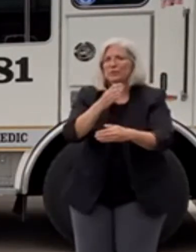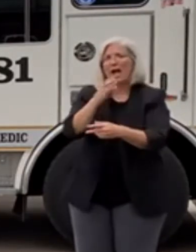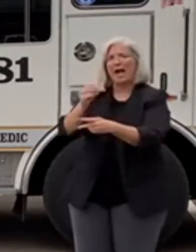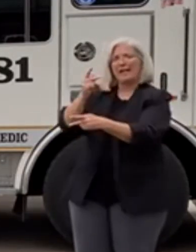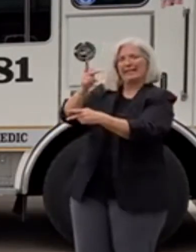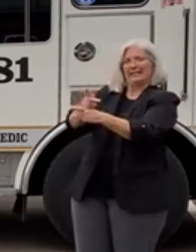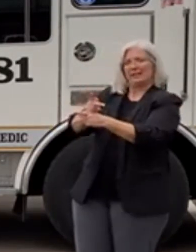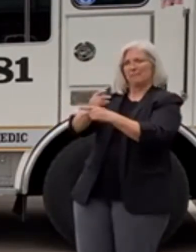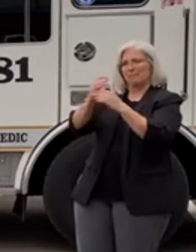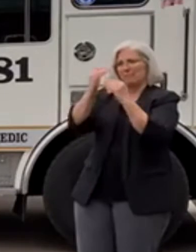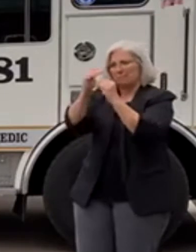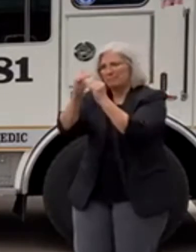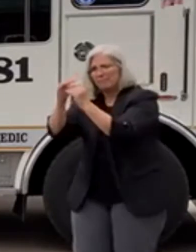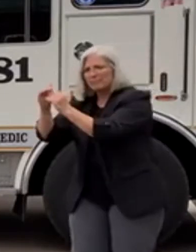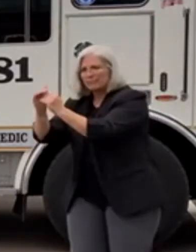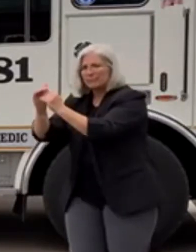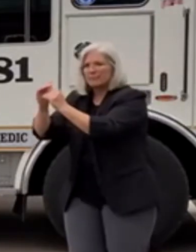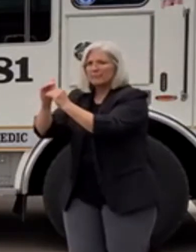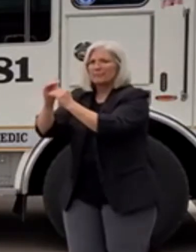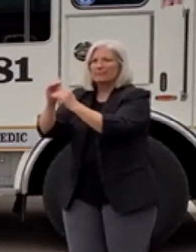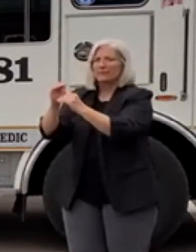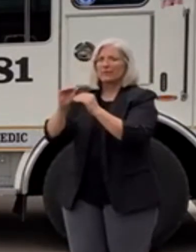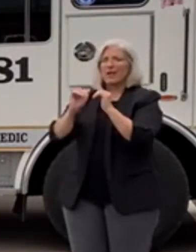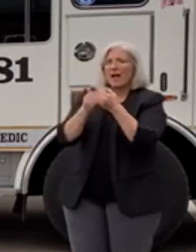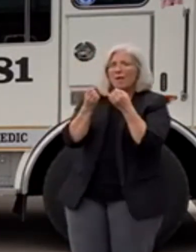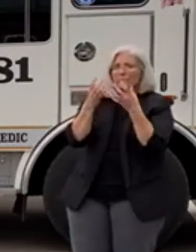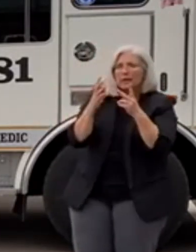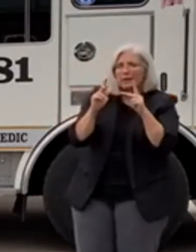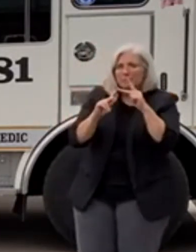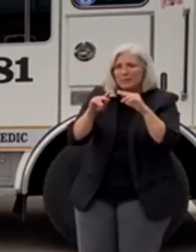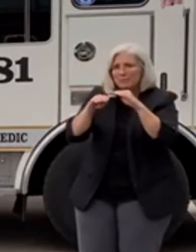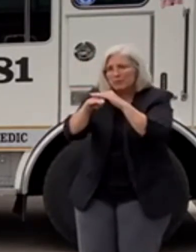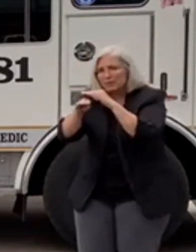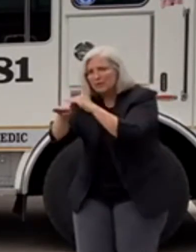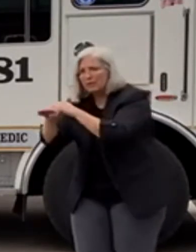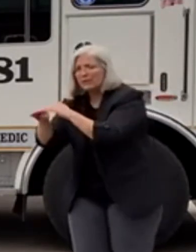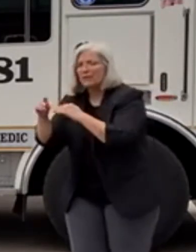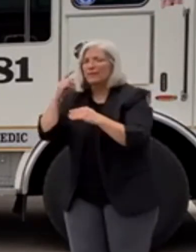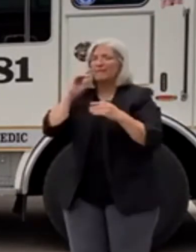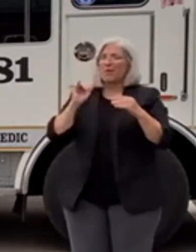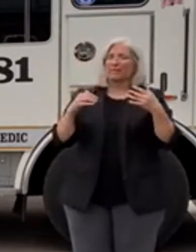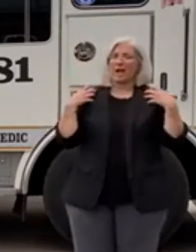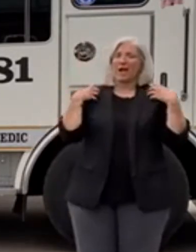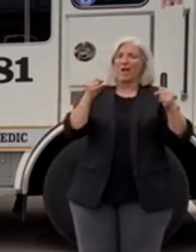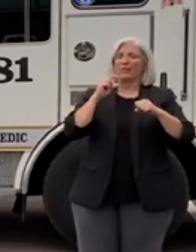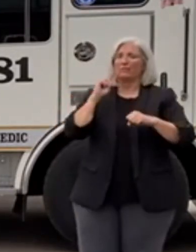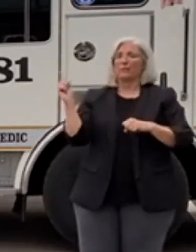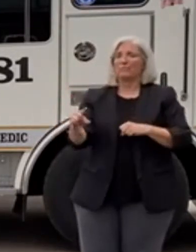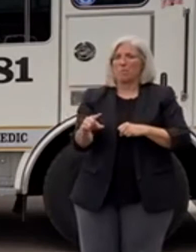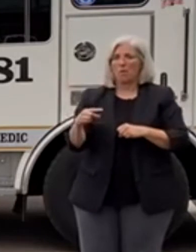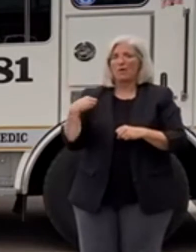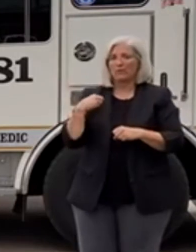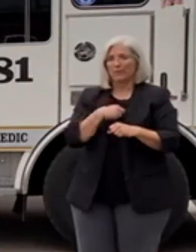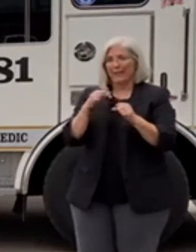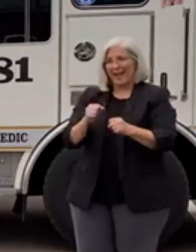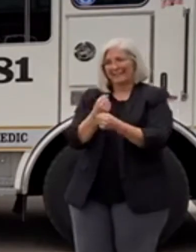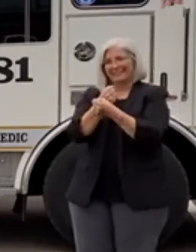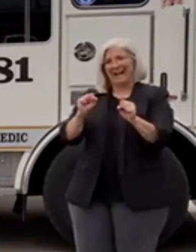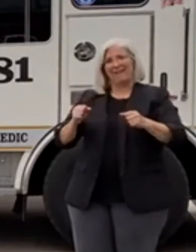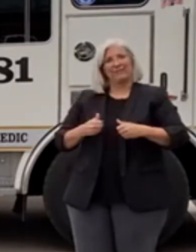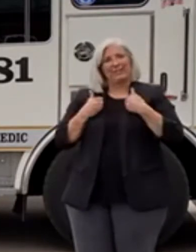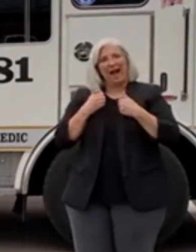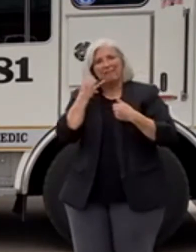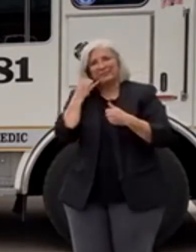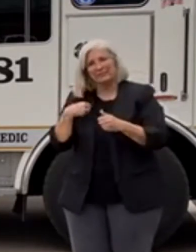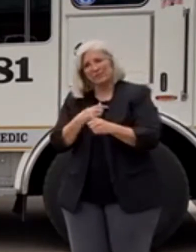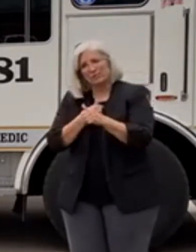limitations on the folks per the health order into those businesses so that we can save lives. So with that, I